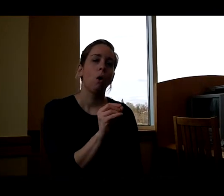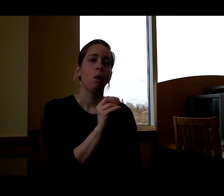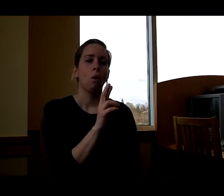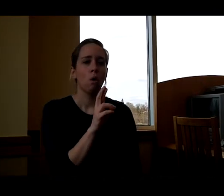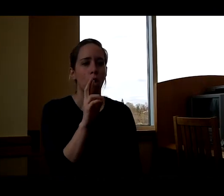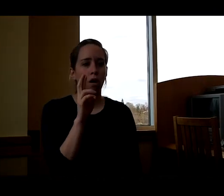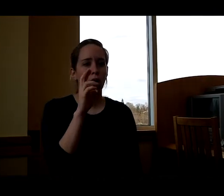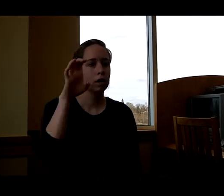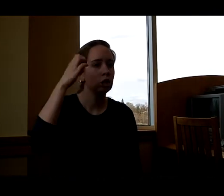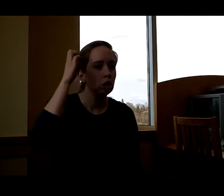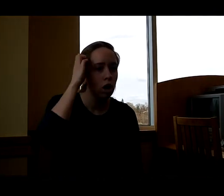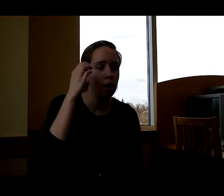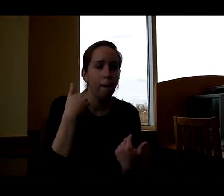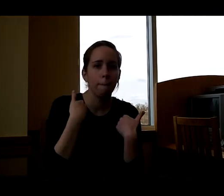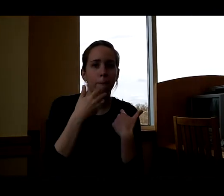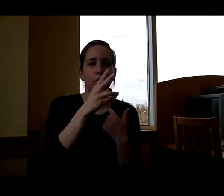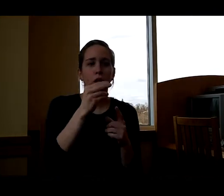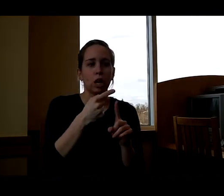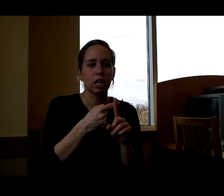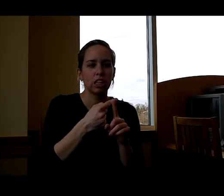got 30 inches of rain one day.